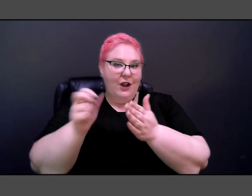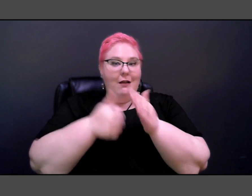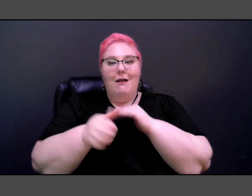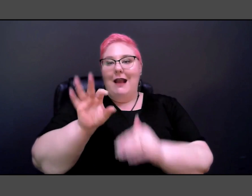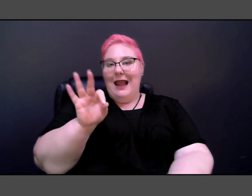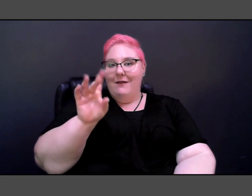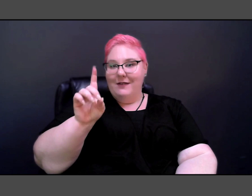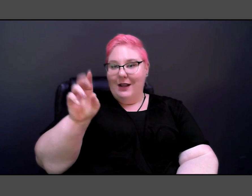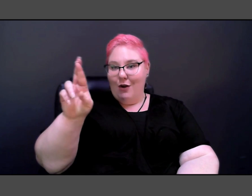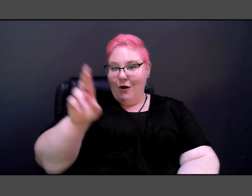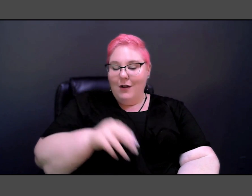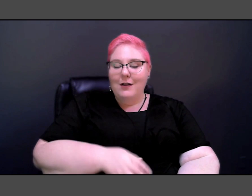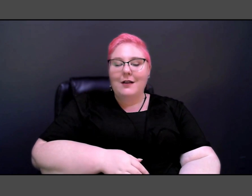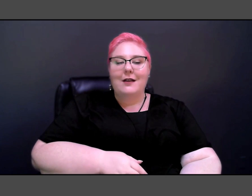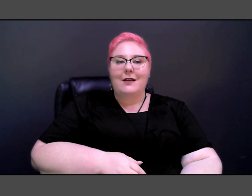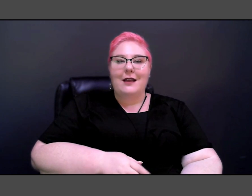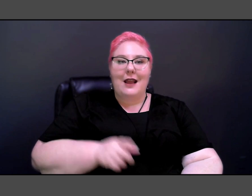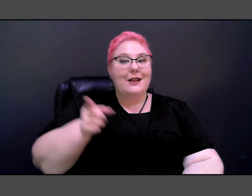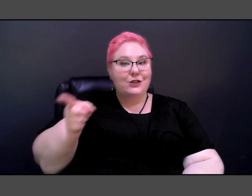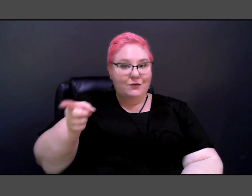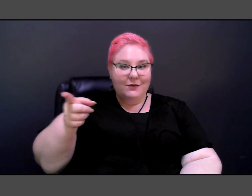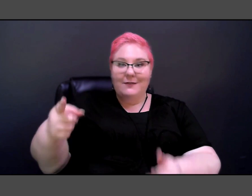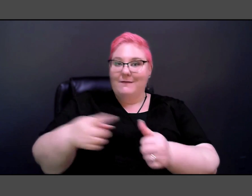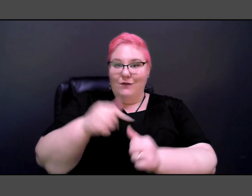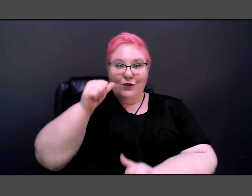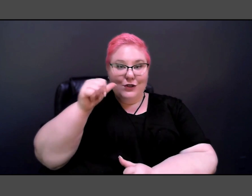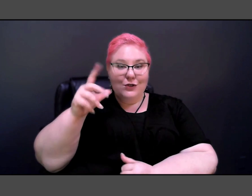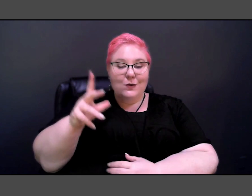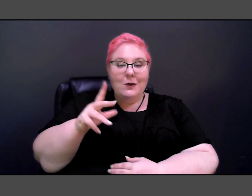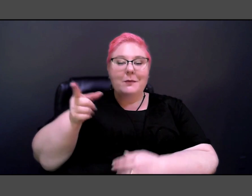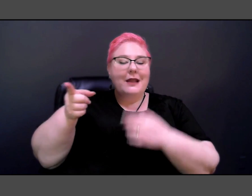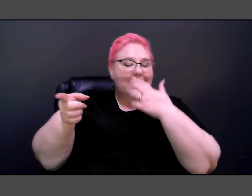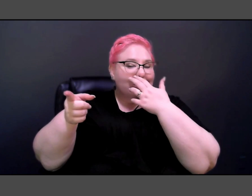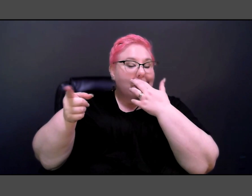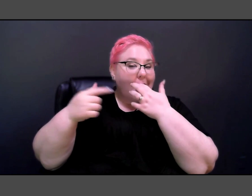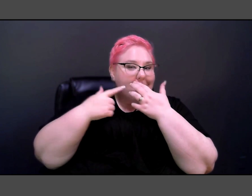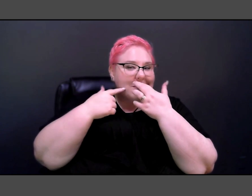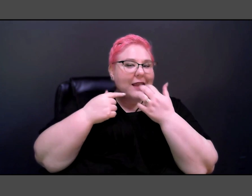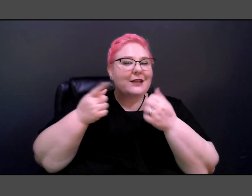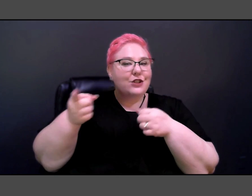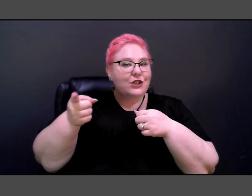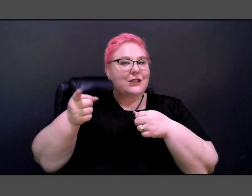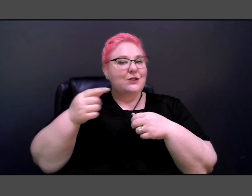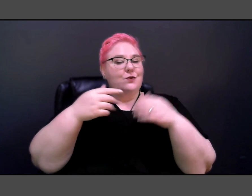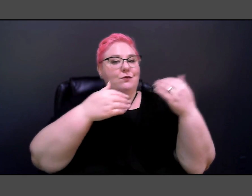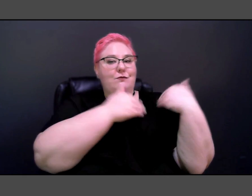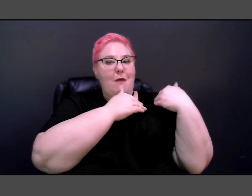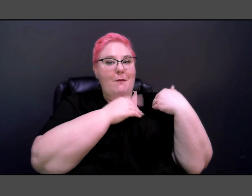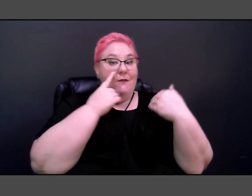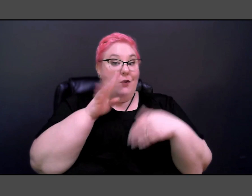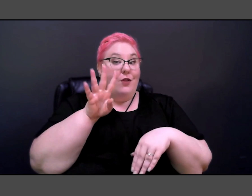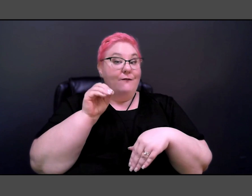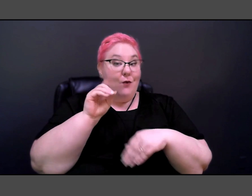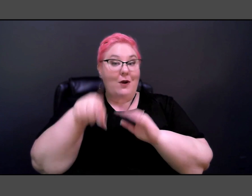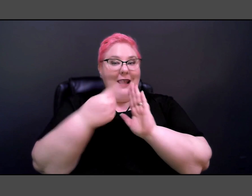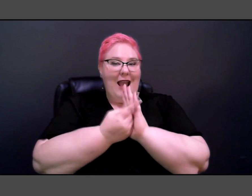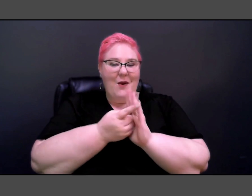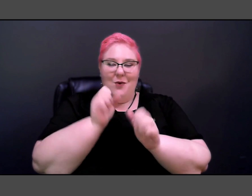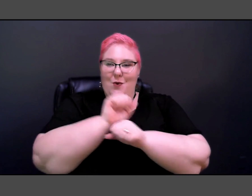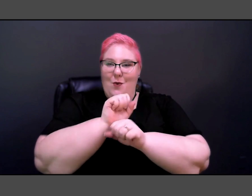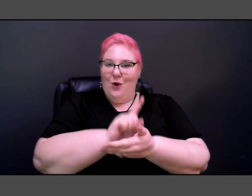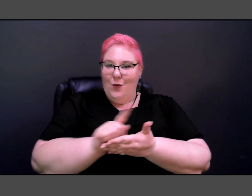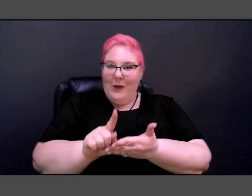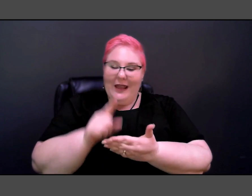she, I like to say she was responsible for the 40-hour work week, for Social Security,